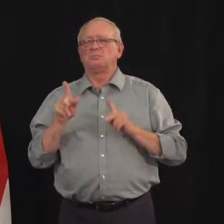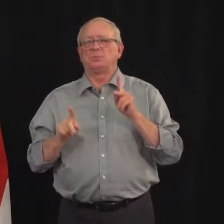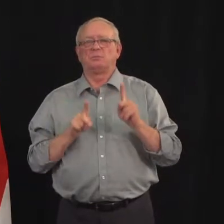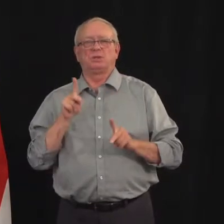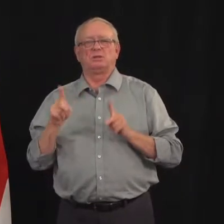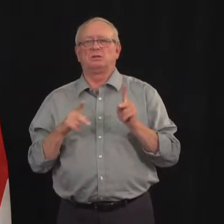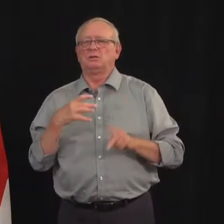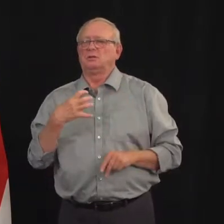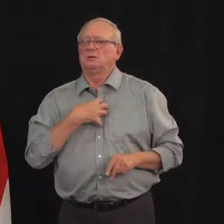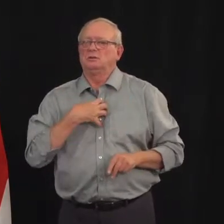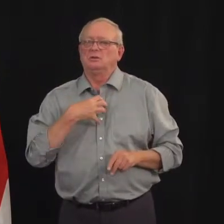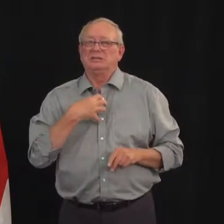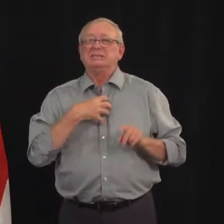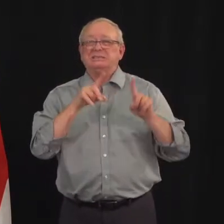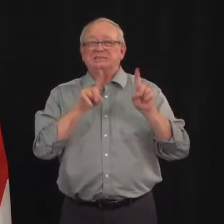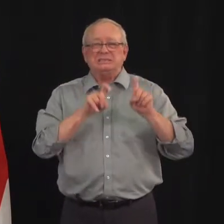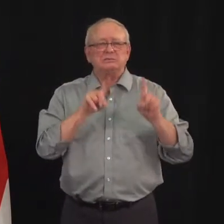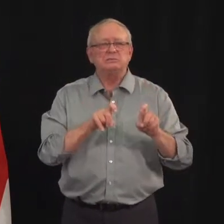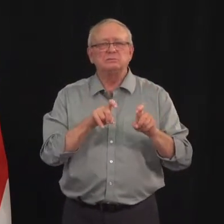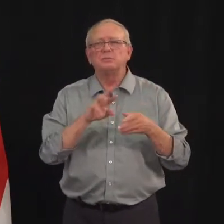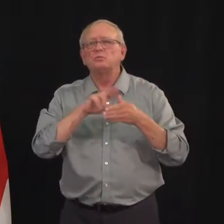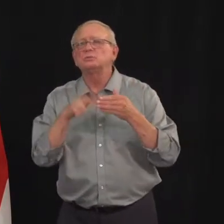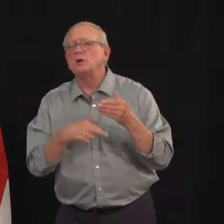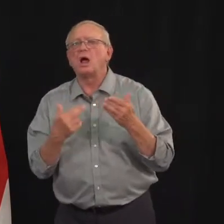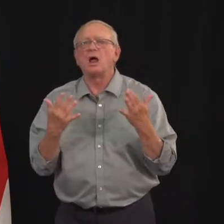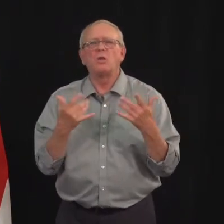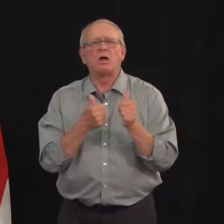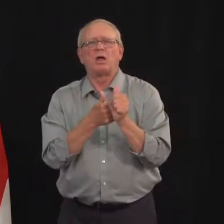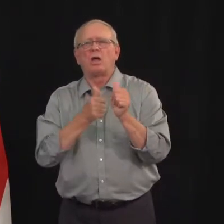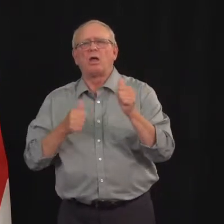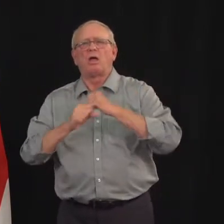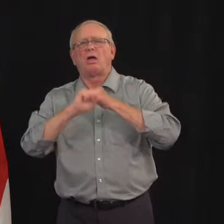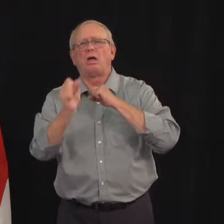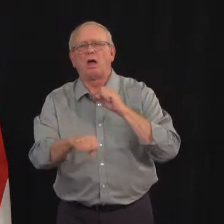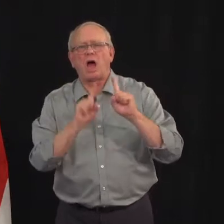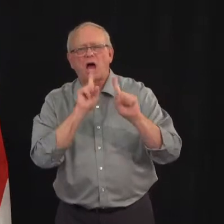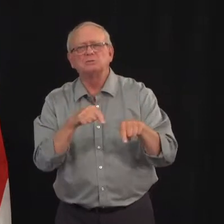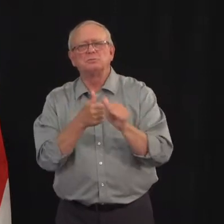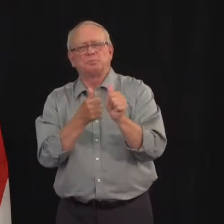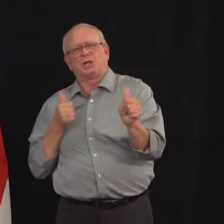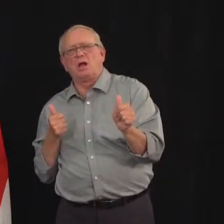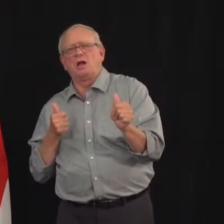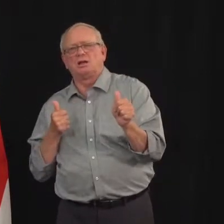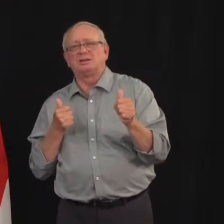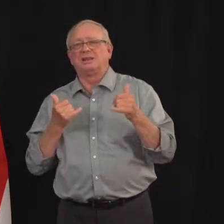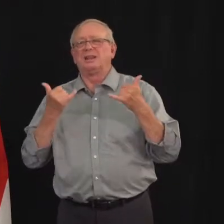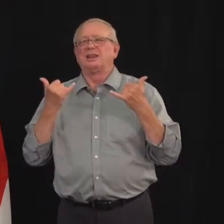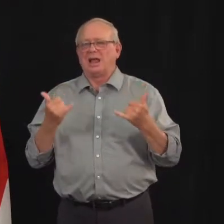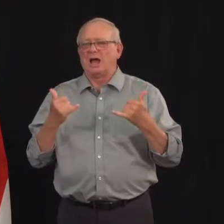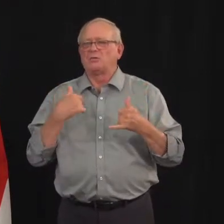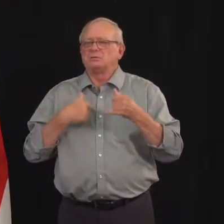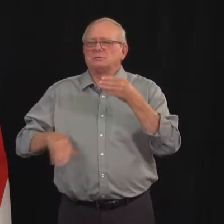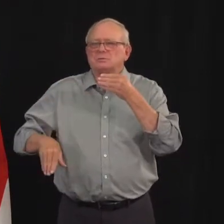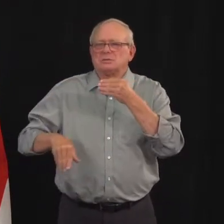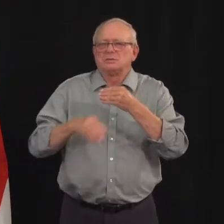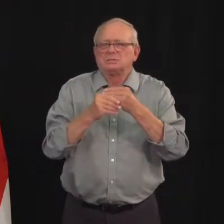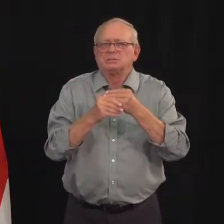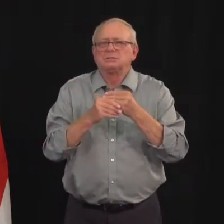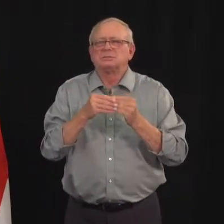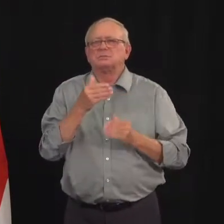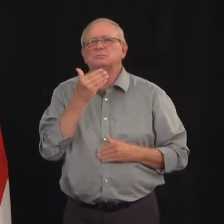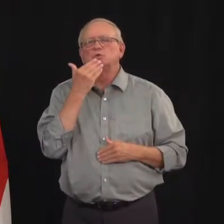front. Albertans can access their own health information through a secure online portal called My Health